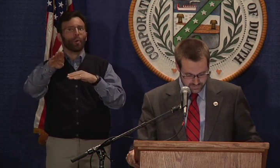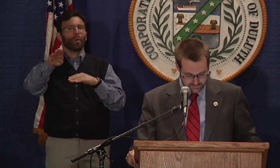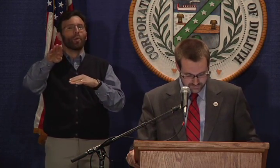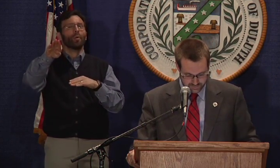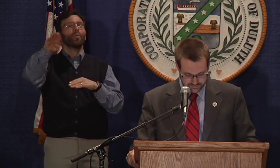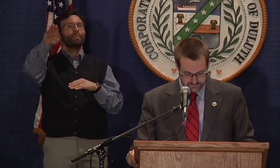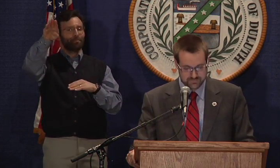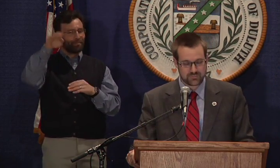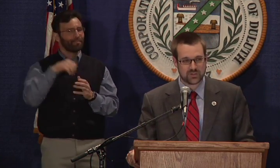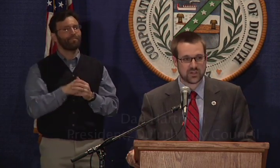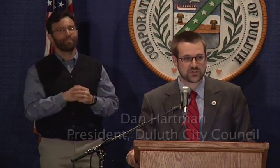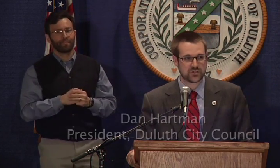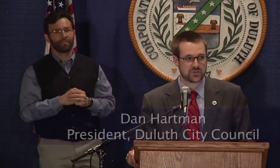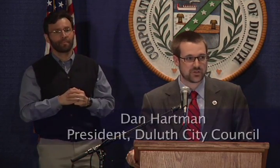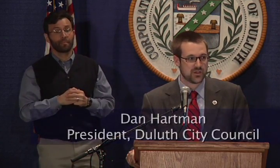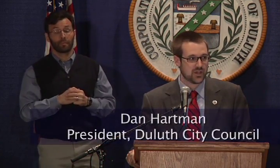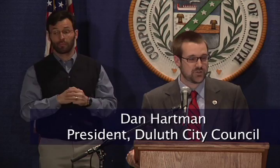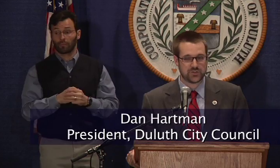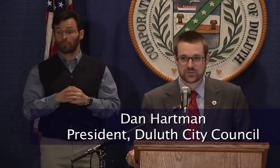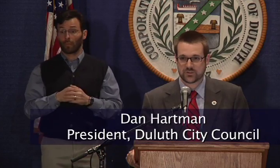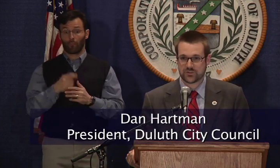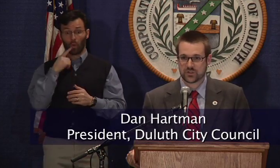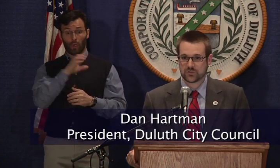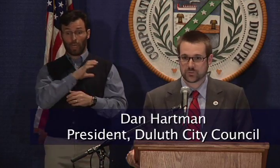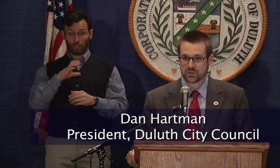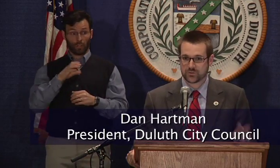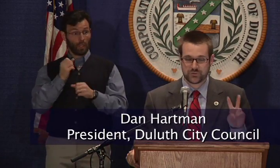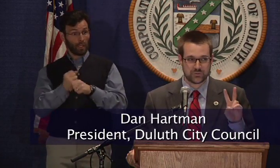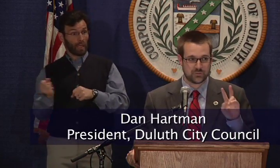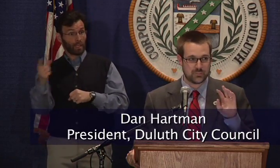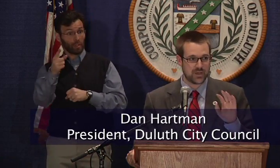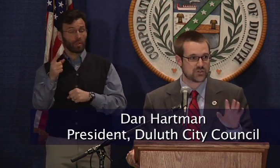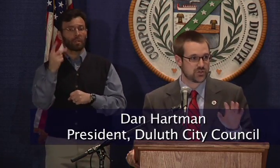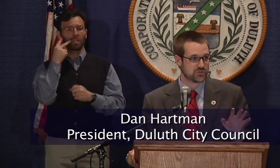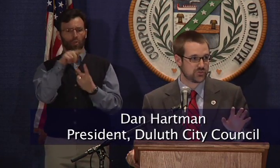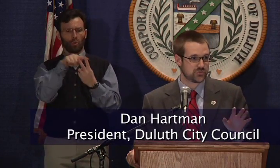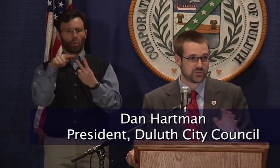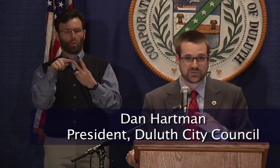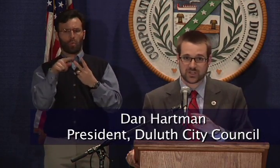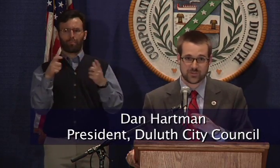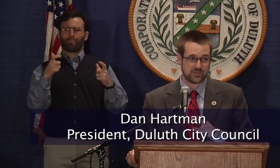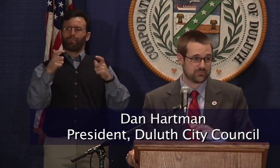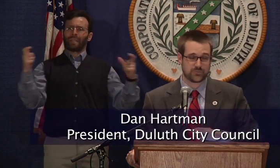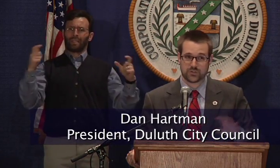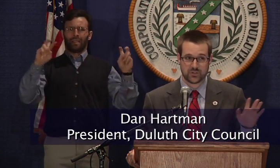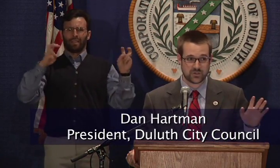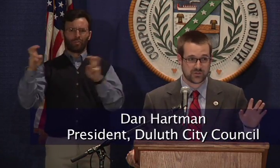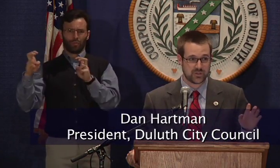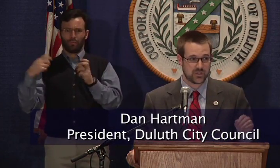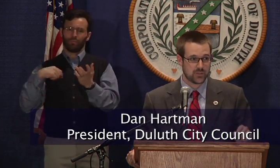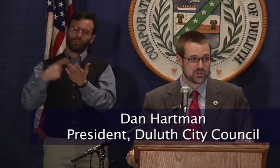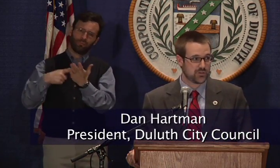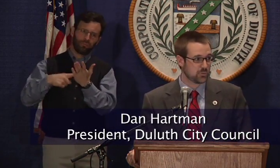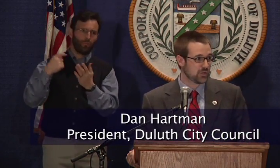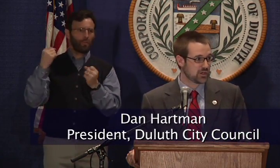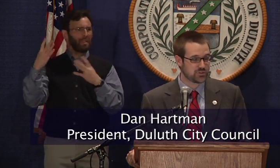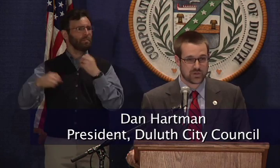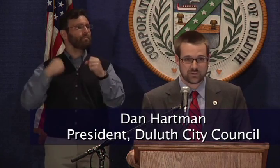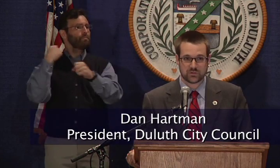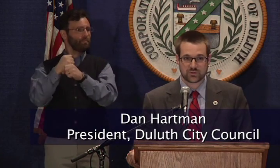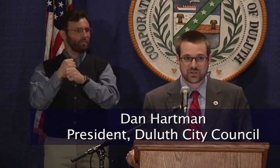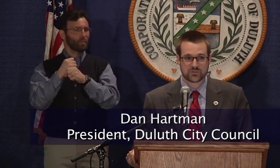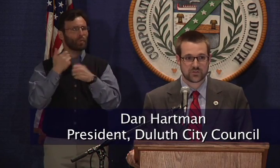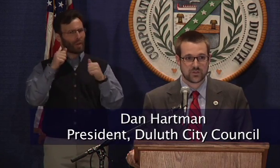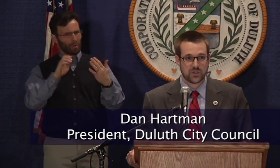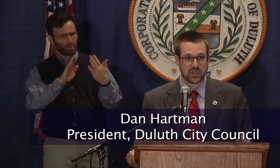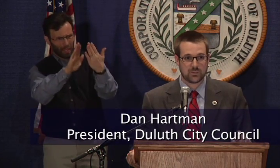lastly, in regards to the council, in the next year, I think you're going to see the council work on 2 major issues that we've talked about for years, but I think we'll actually try